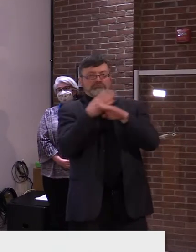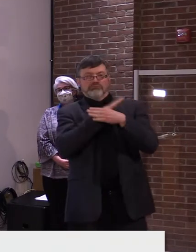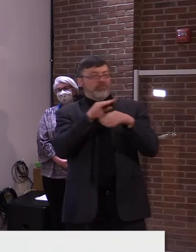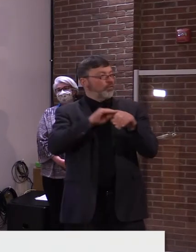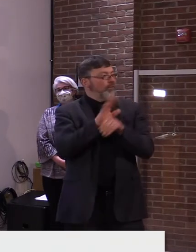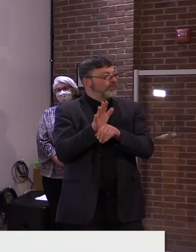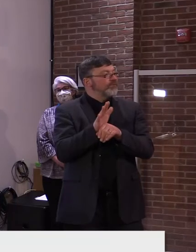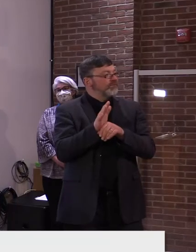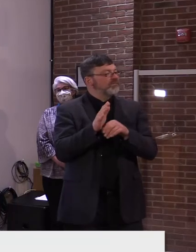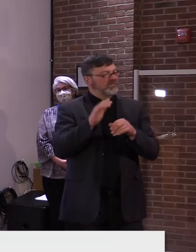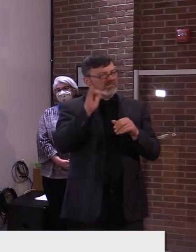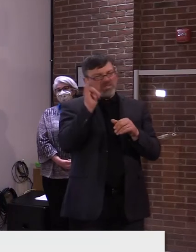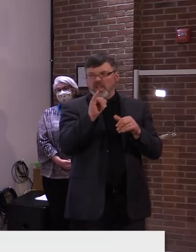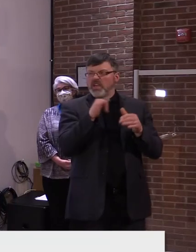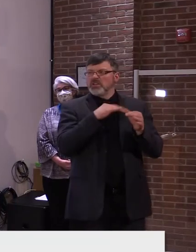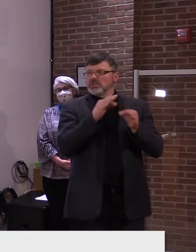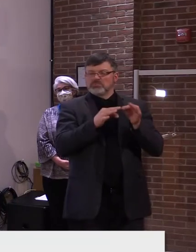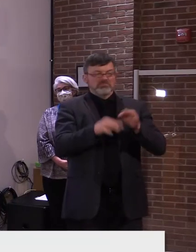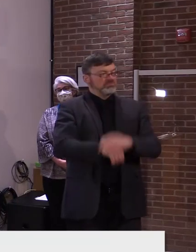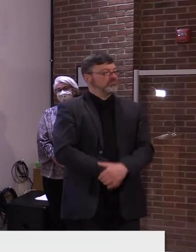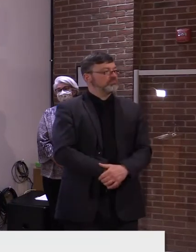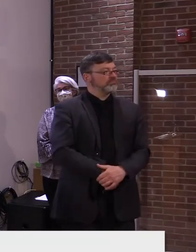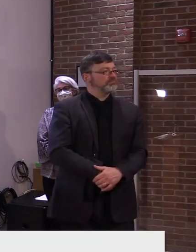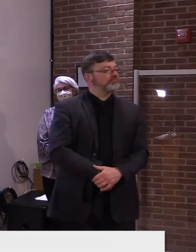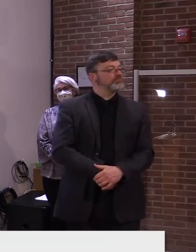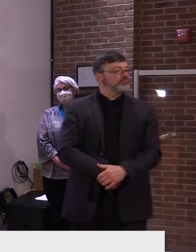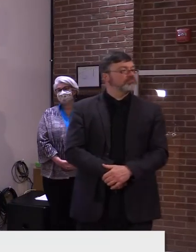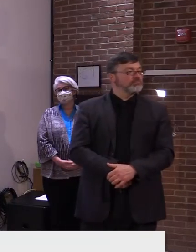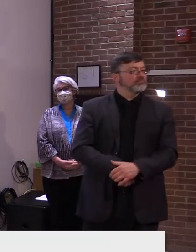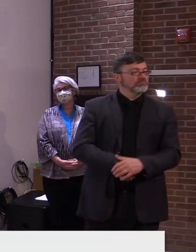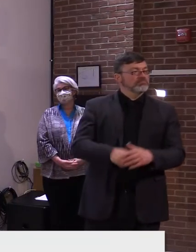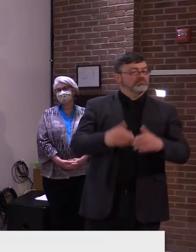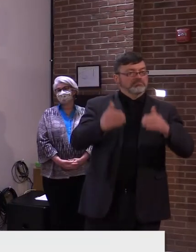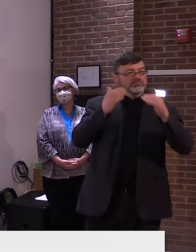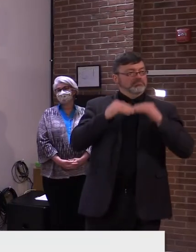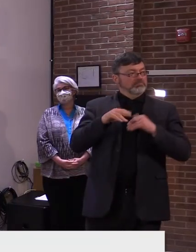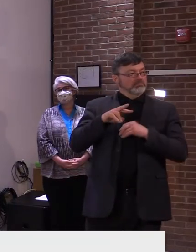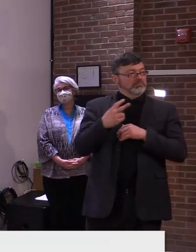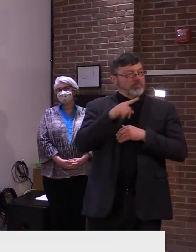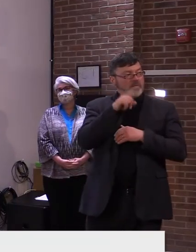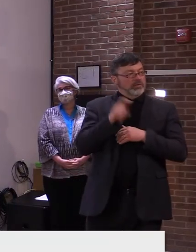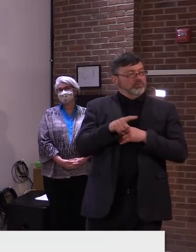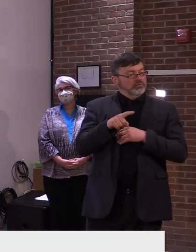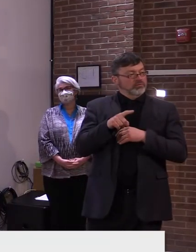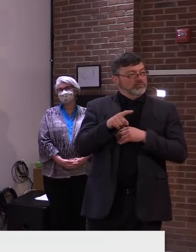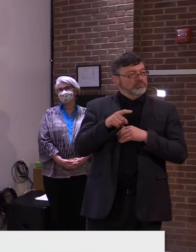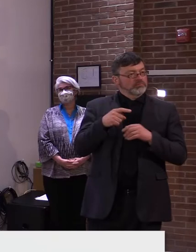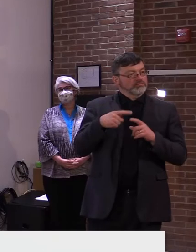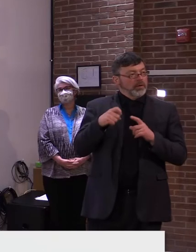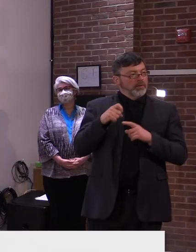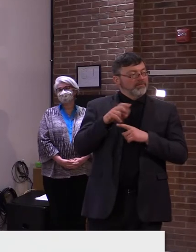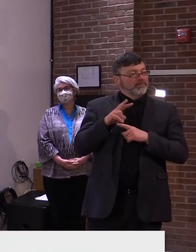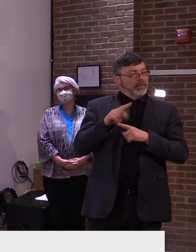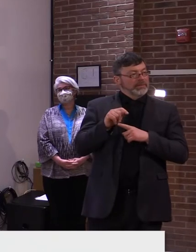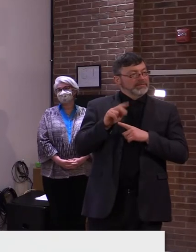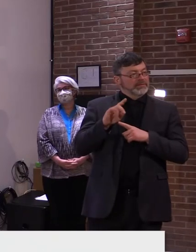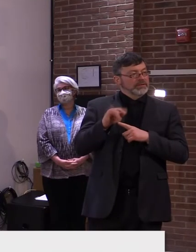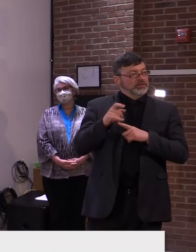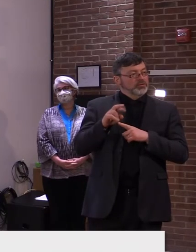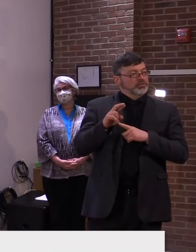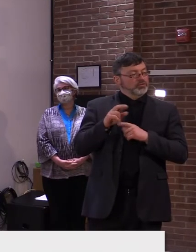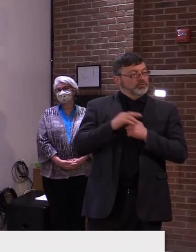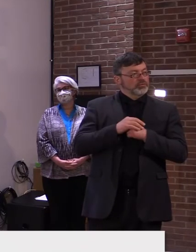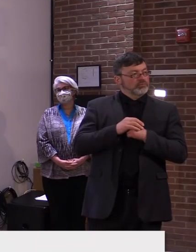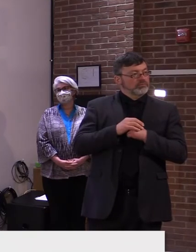And just to clarify, I mean, there's a possibility of vaccines having an effect on COVID cases